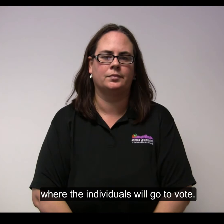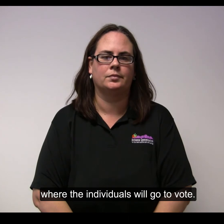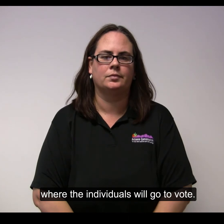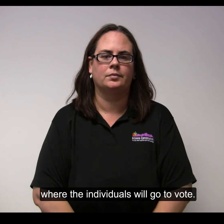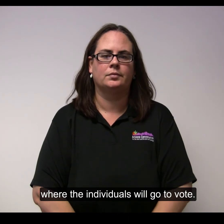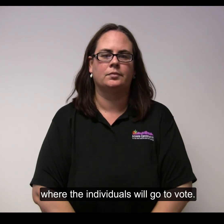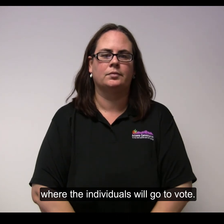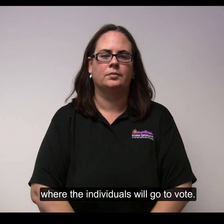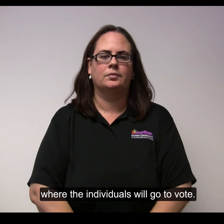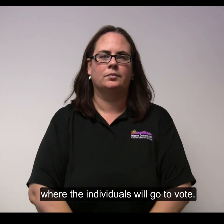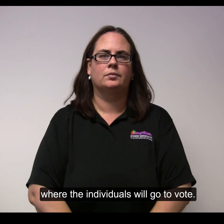individuals will go to vote.